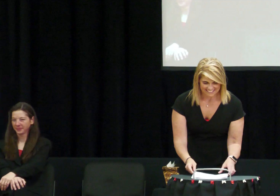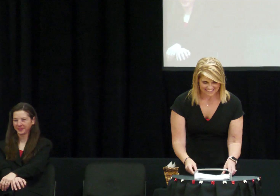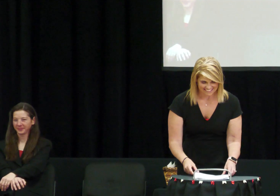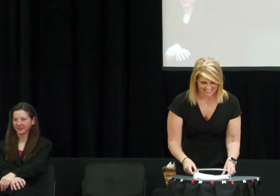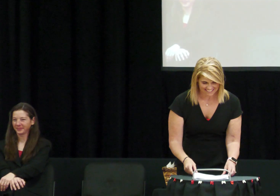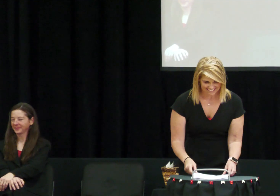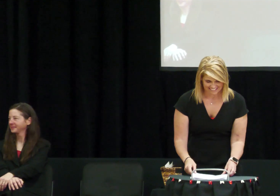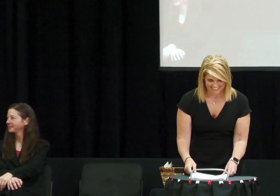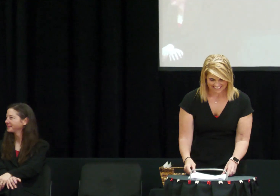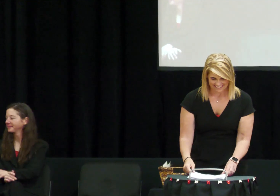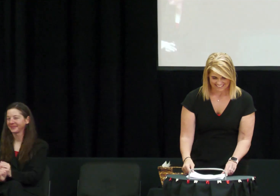to a smaller podium.